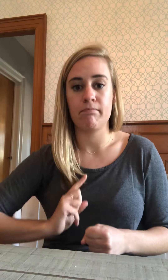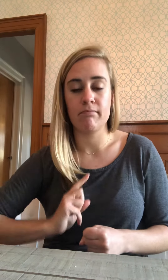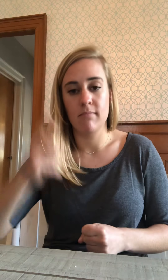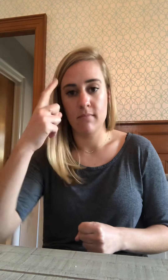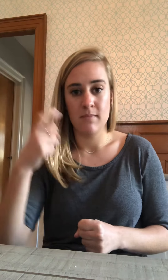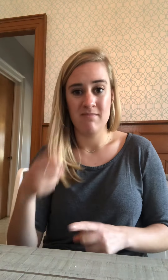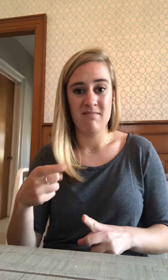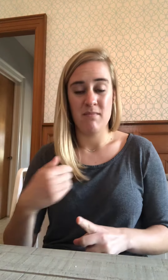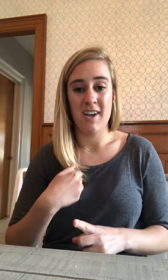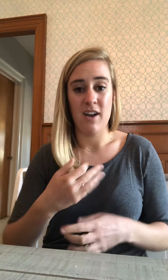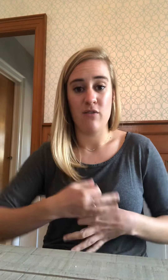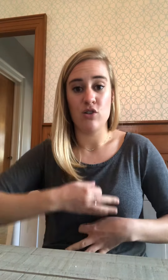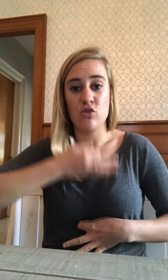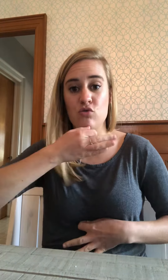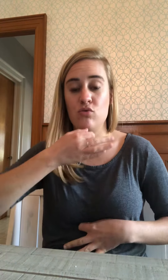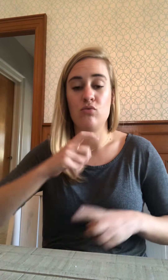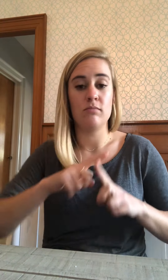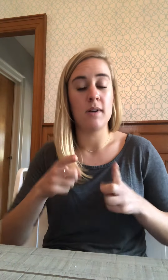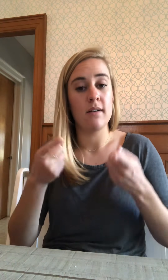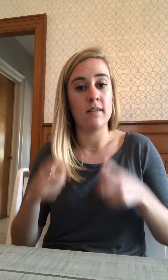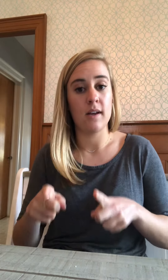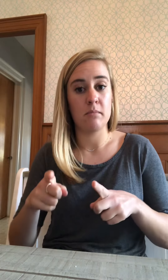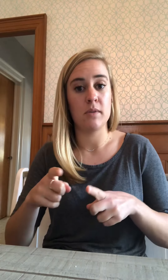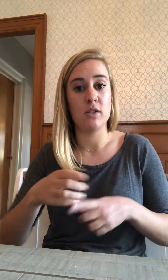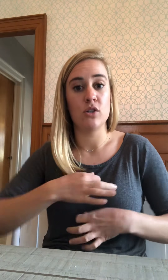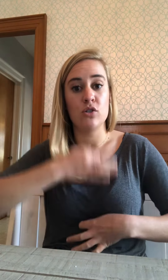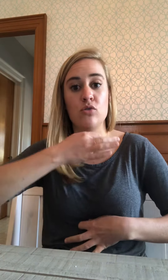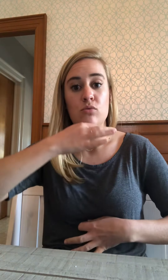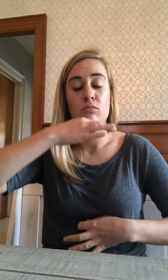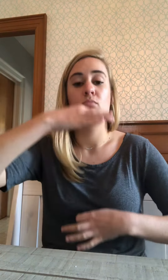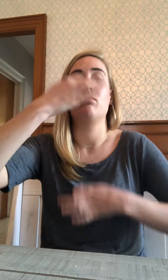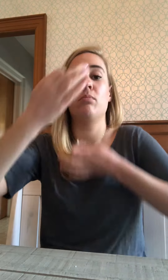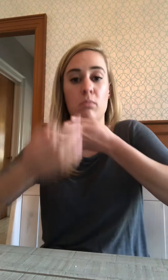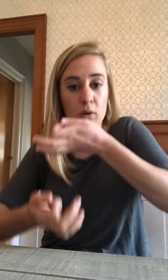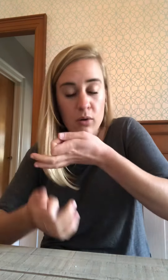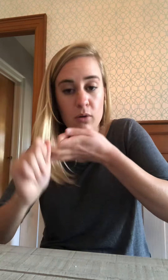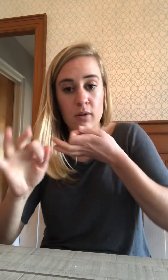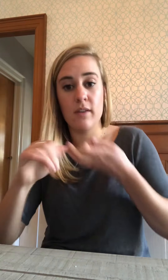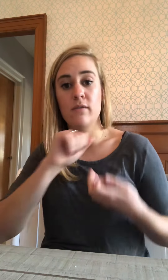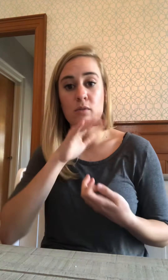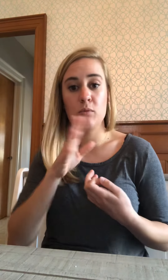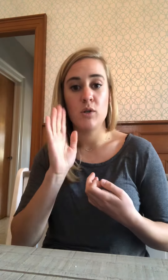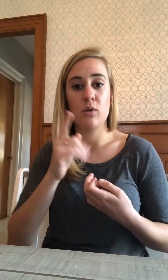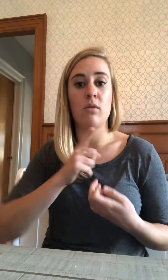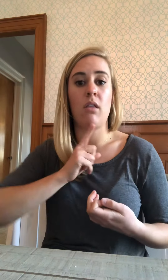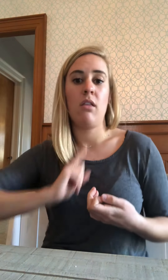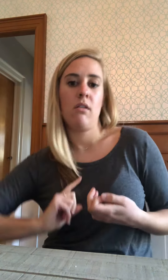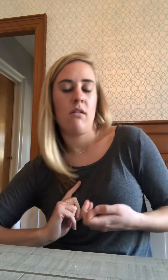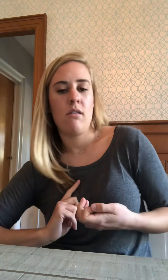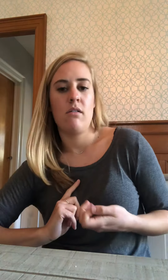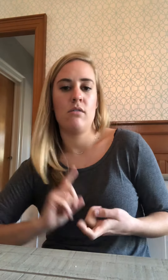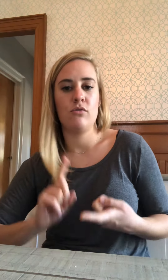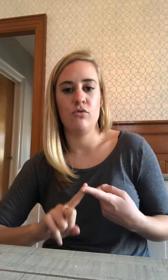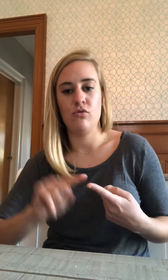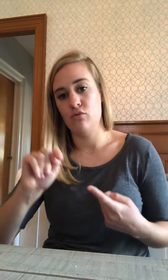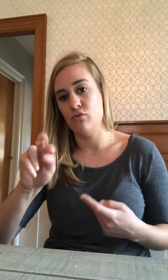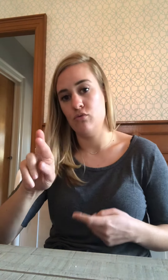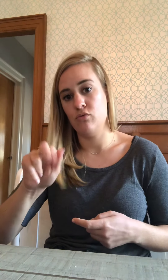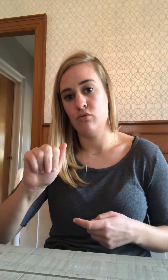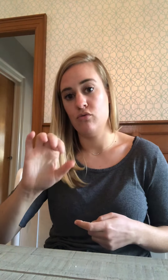down the airway, but when the tube is pulled, if there's debris around it, it's going to go right into the person's trachea. So you can see